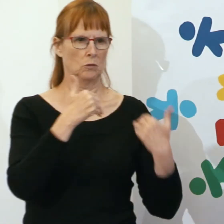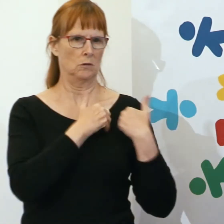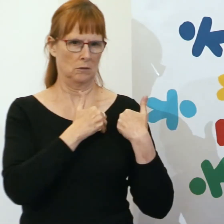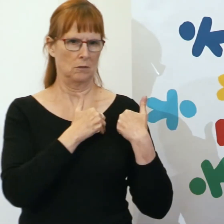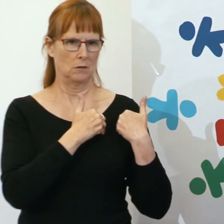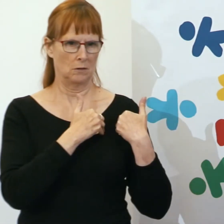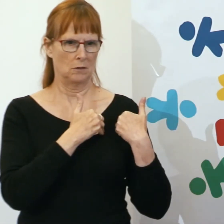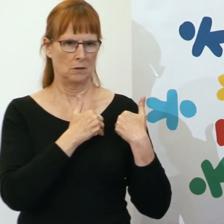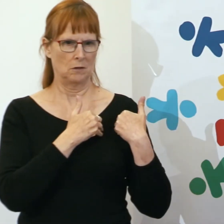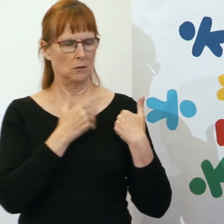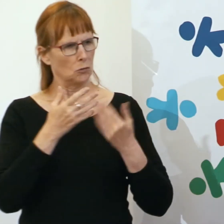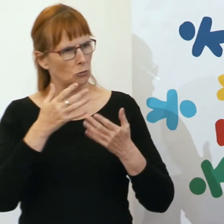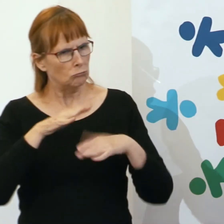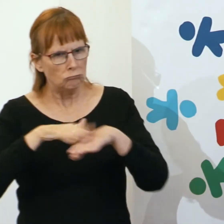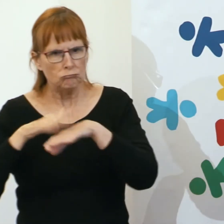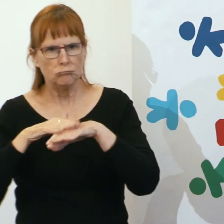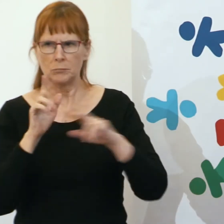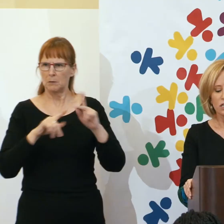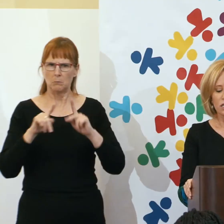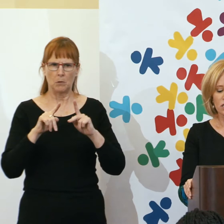of connectedness.